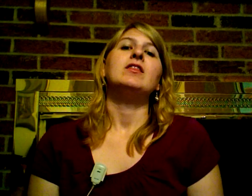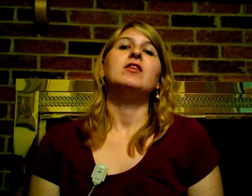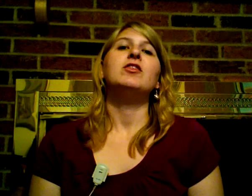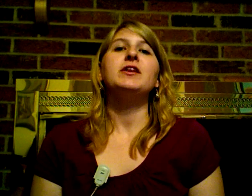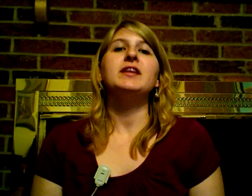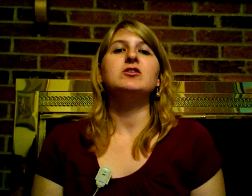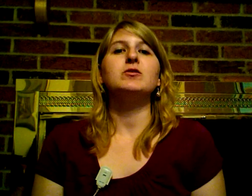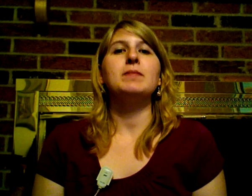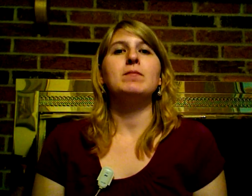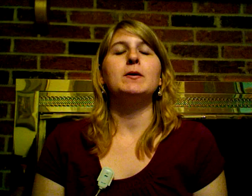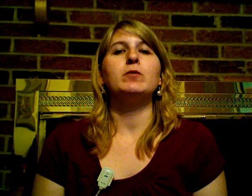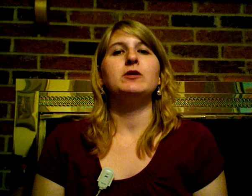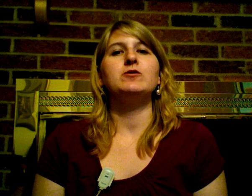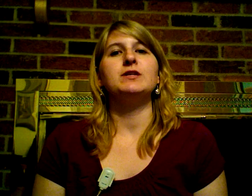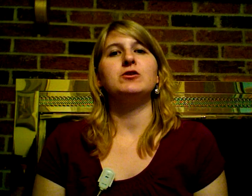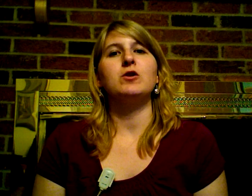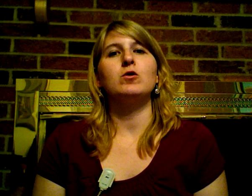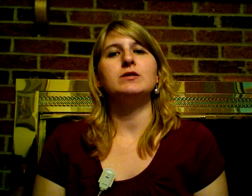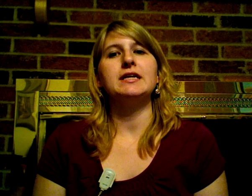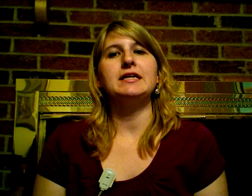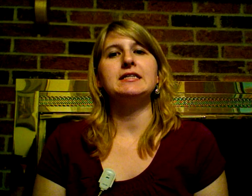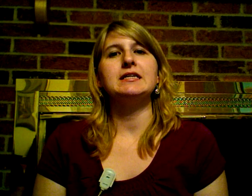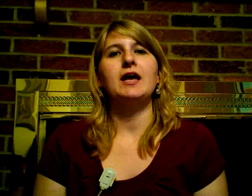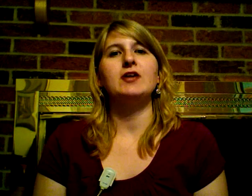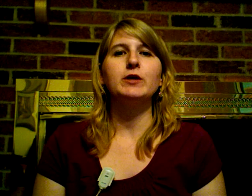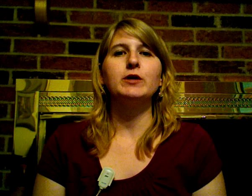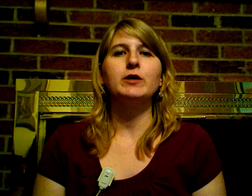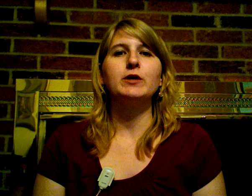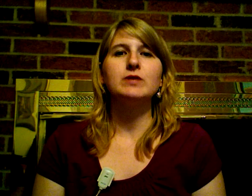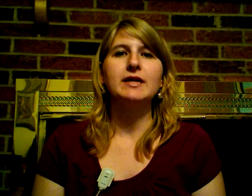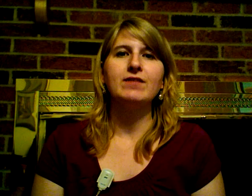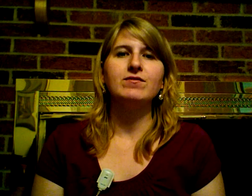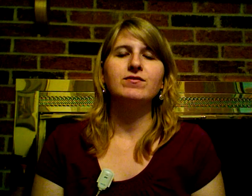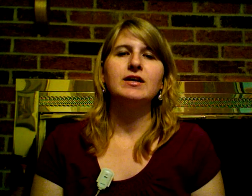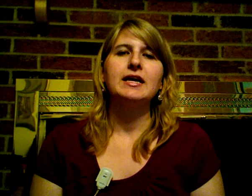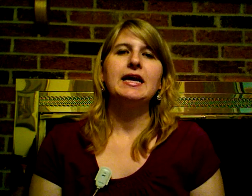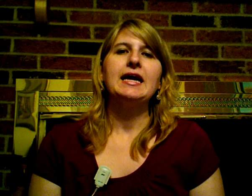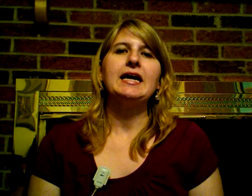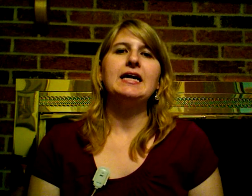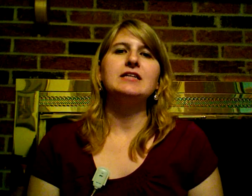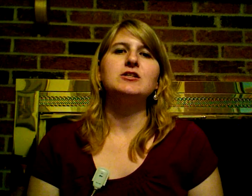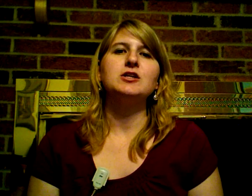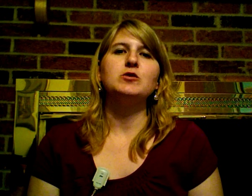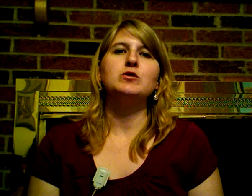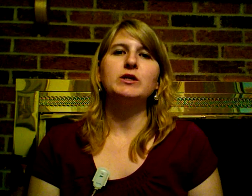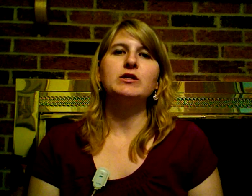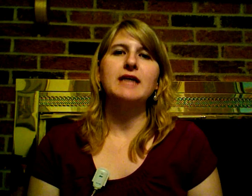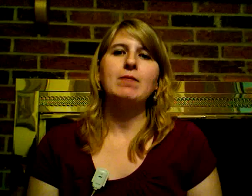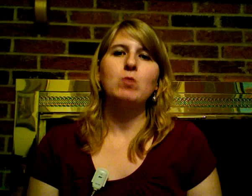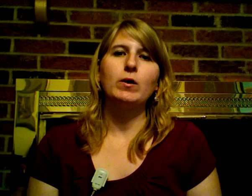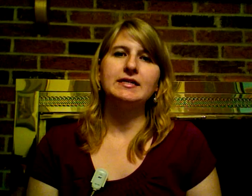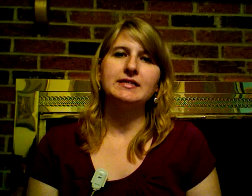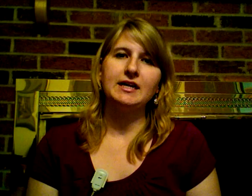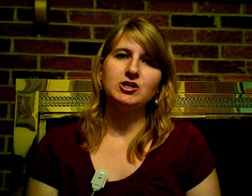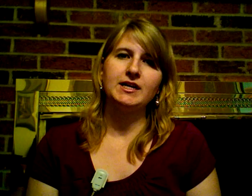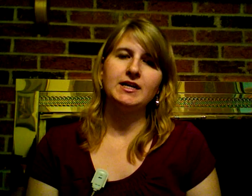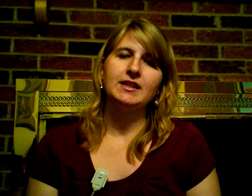The third thing to remember when using your local cities and showing where you live is to use real-time orientation.